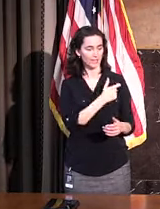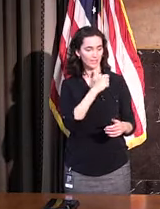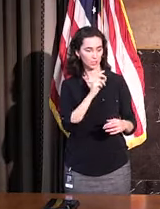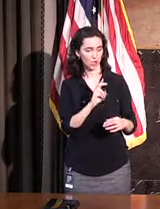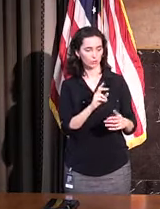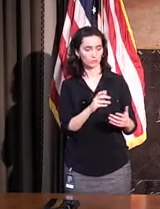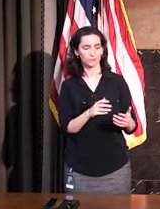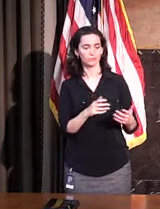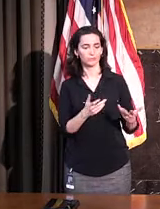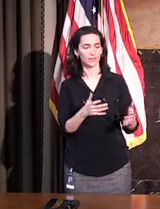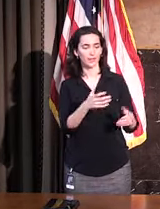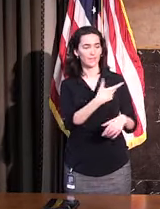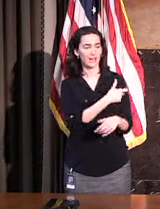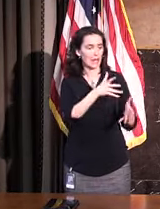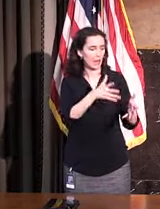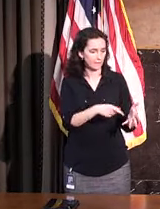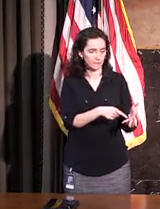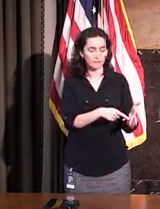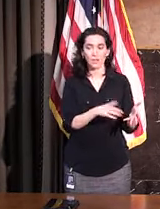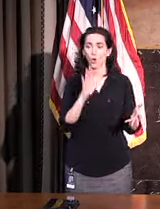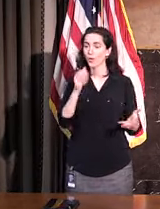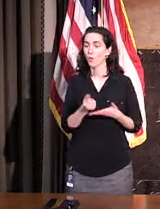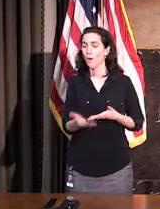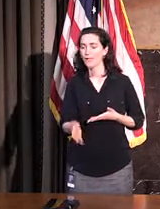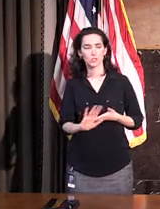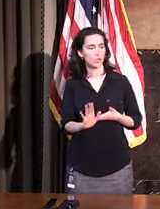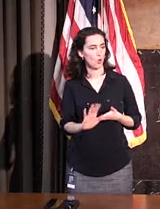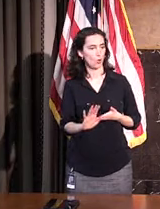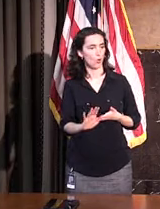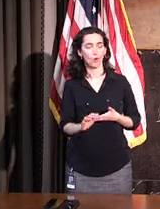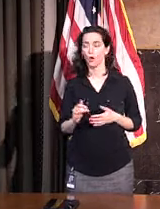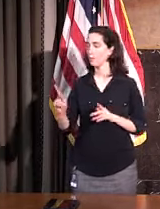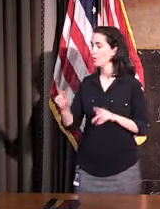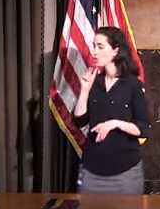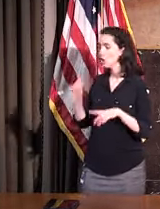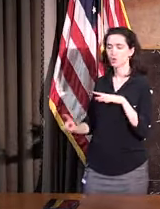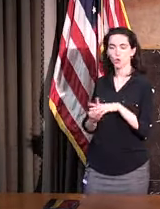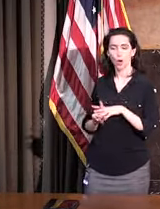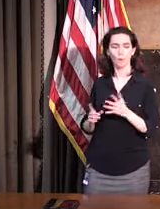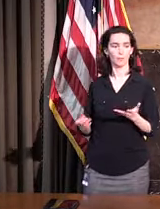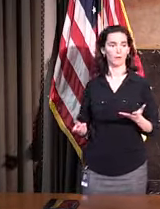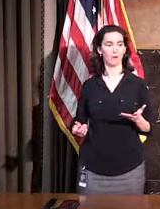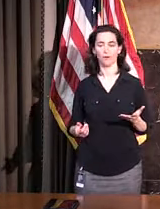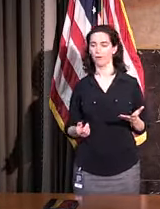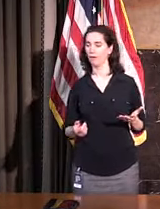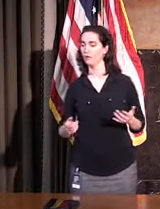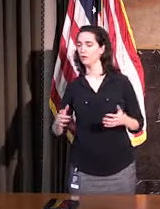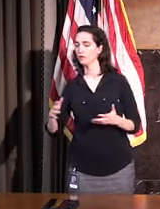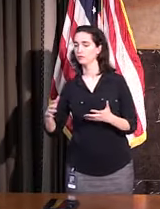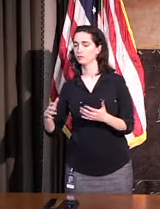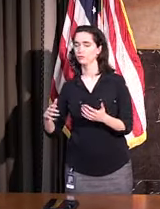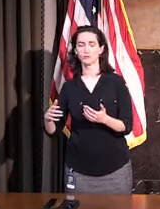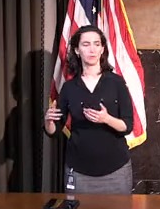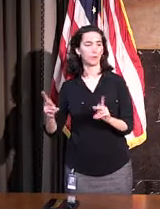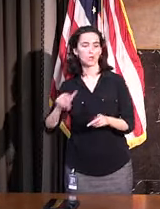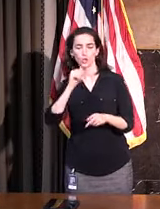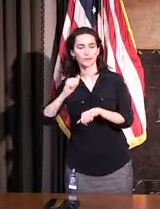will be used. It's not going to be wasted. We don't waste vaccine because someone doesn't make an appointment or because an appointment doesn't get